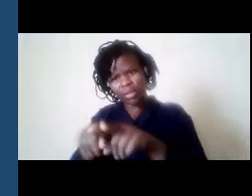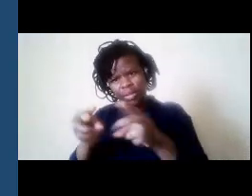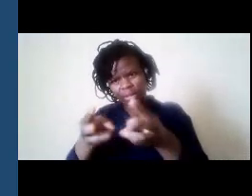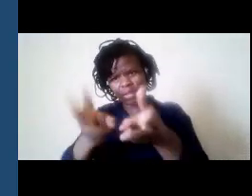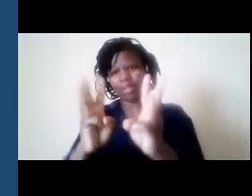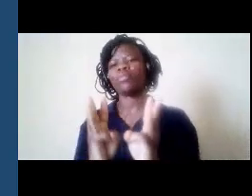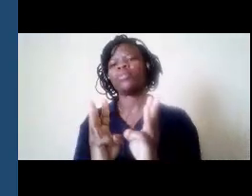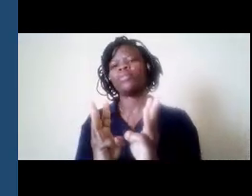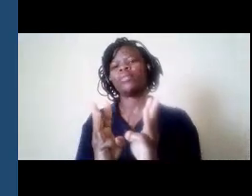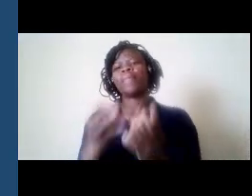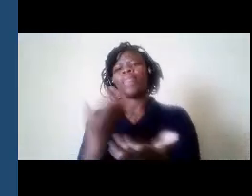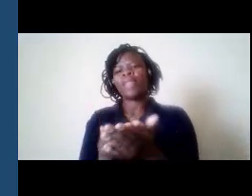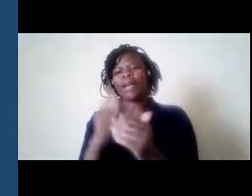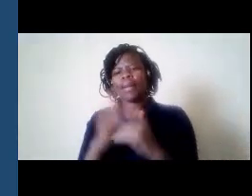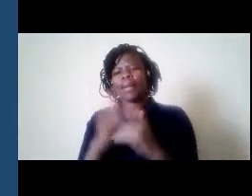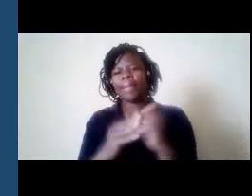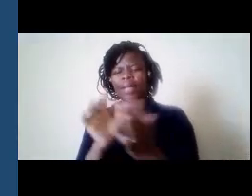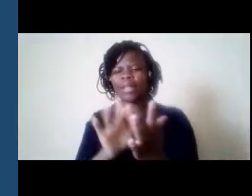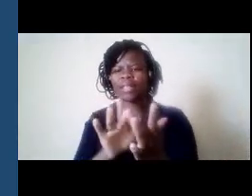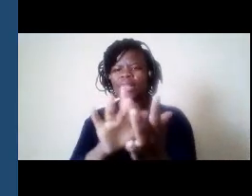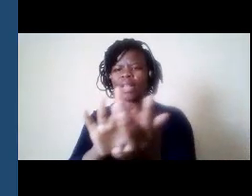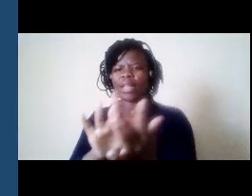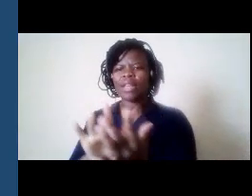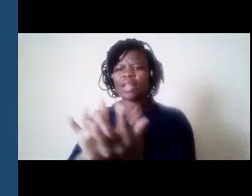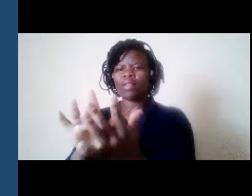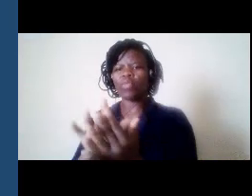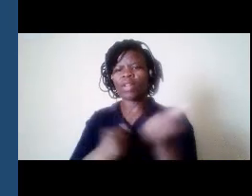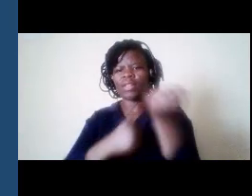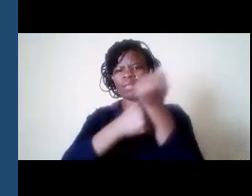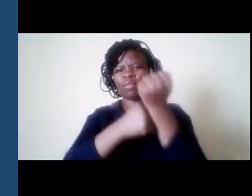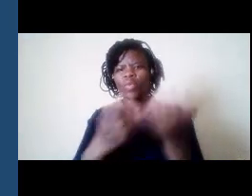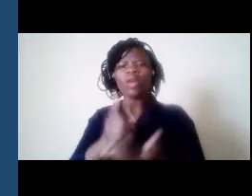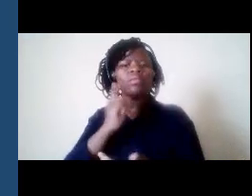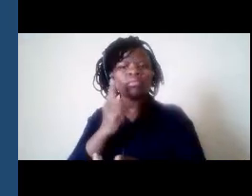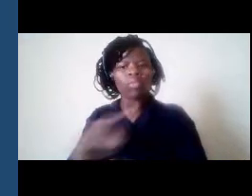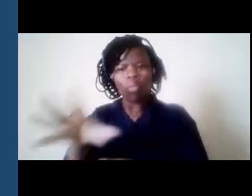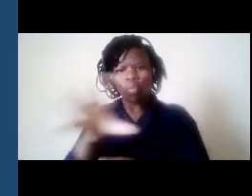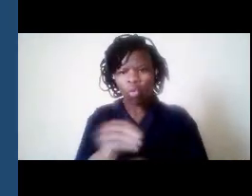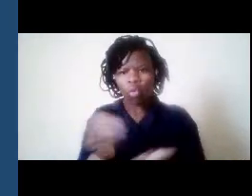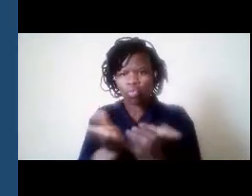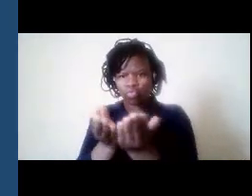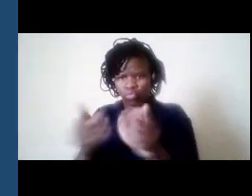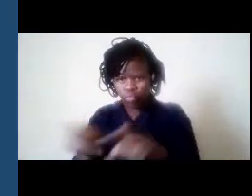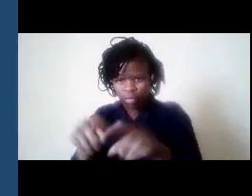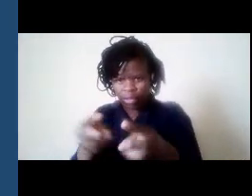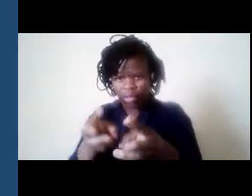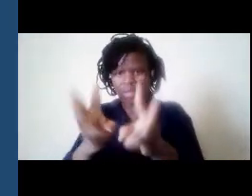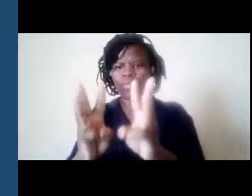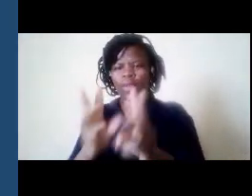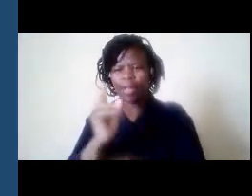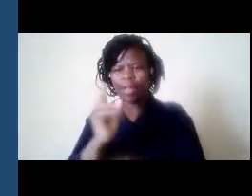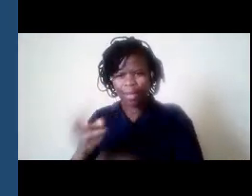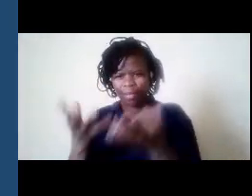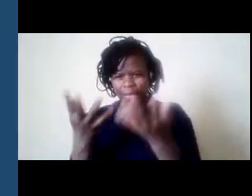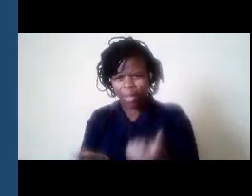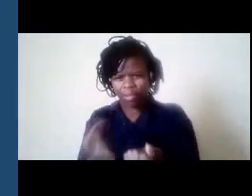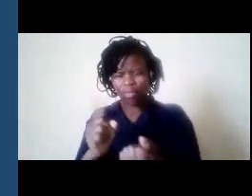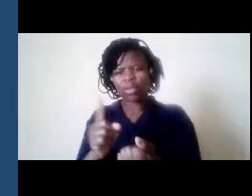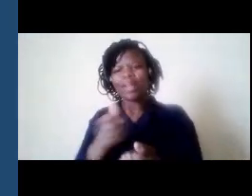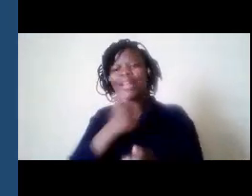We can build networks of support among teachers across schools as well. And we have, lucky for us,